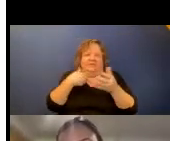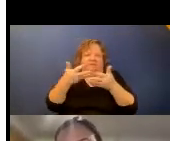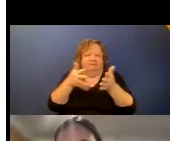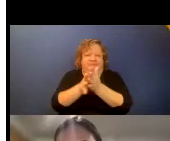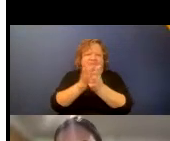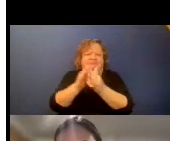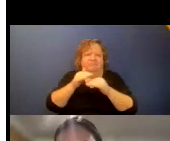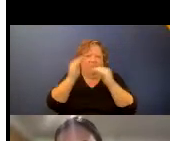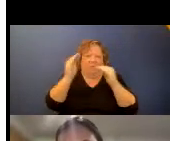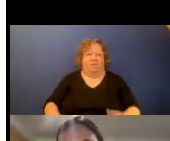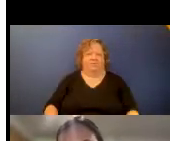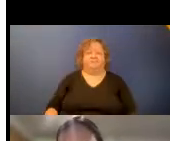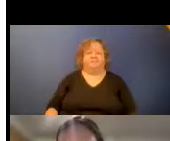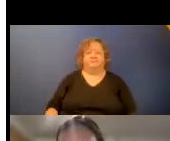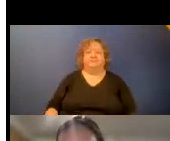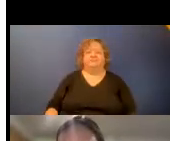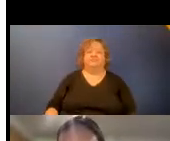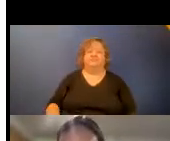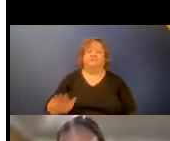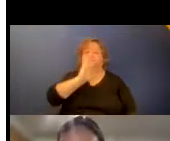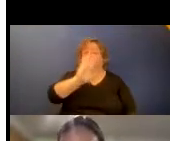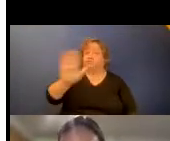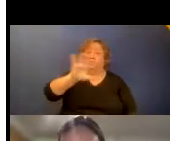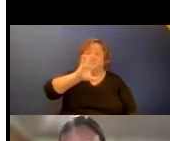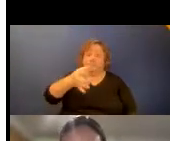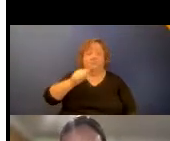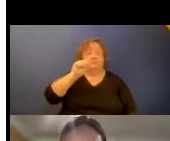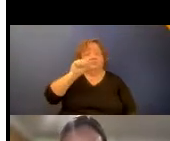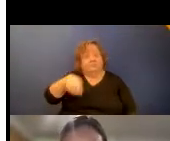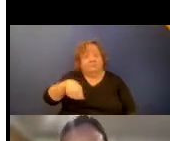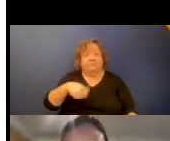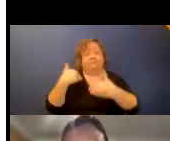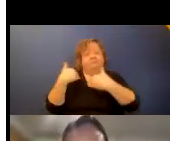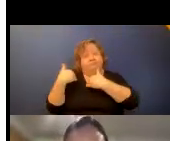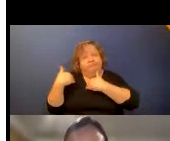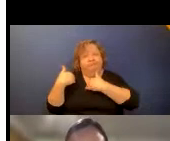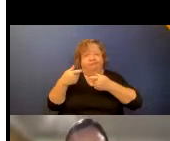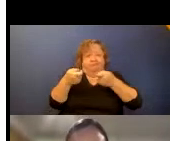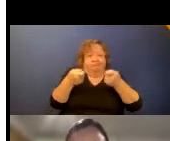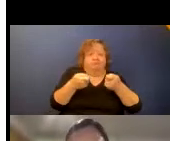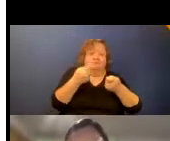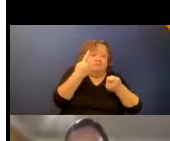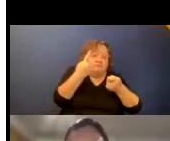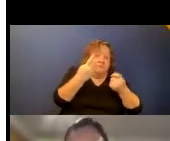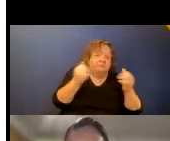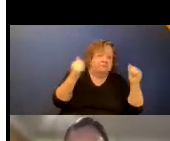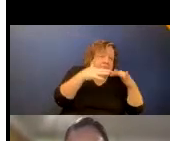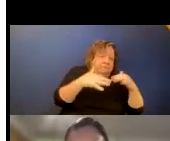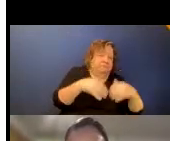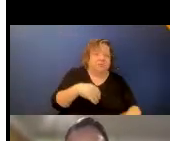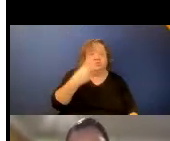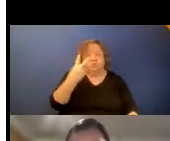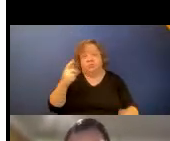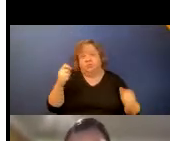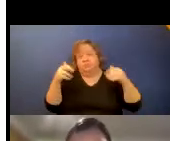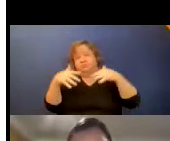at least 1, maybe 2 in-country workshops, border restrictions permitting, to gather insight and inspiration